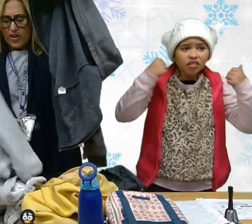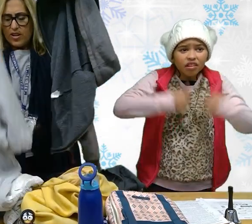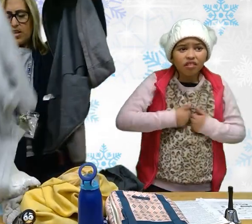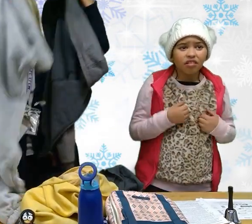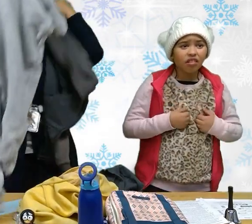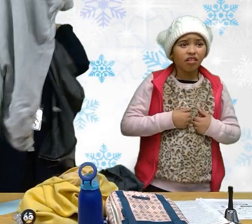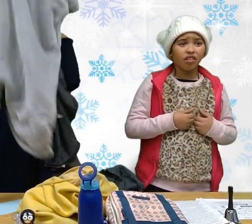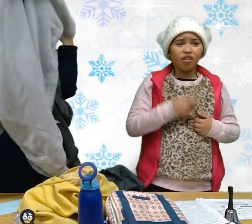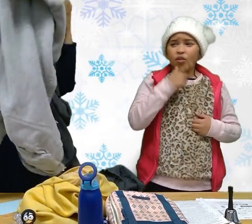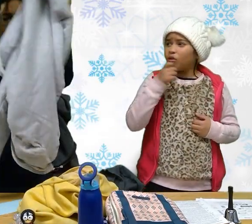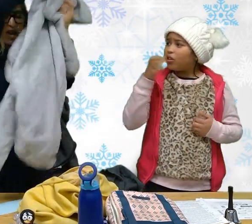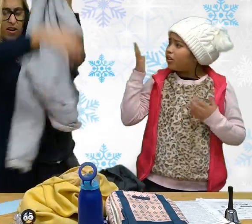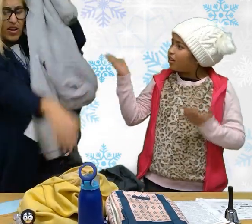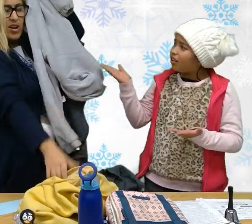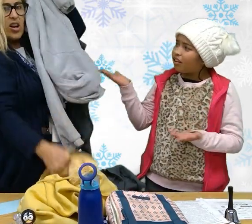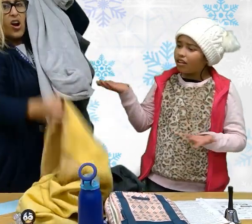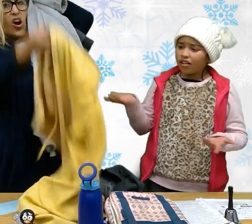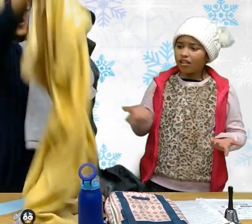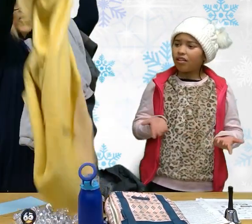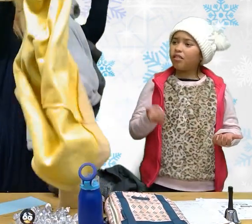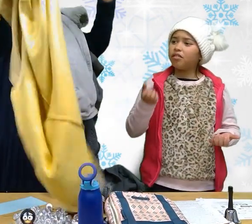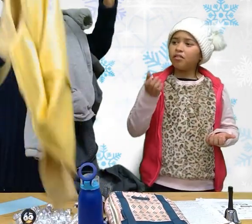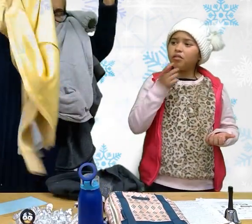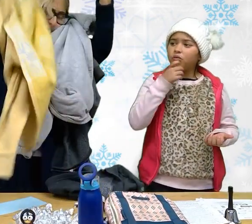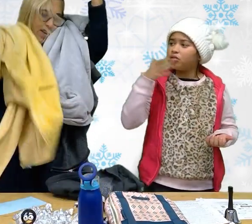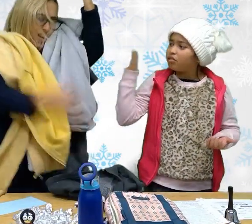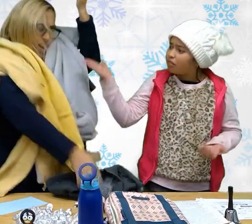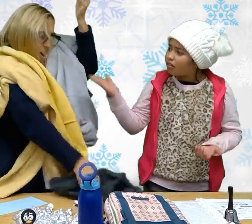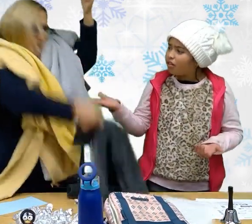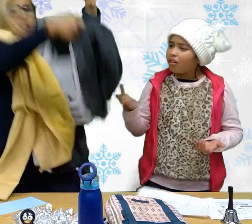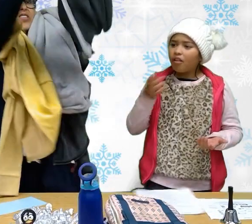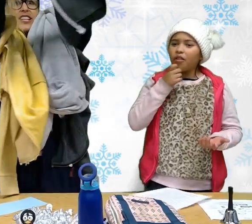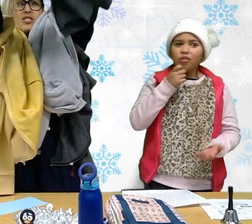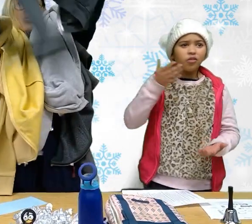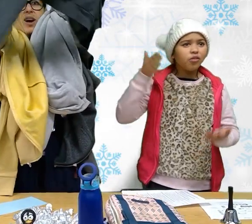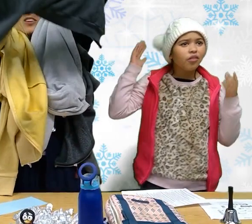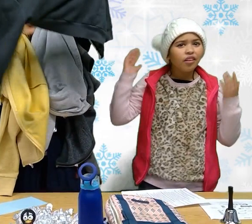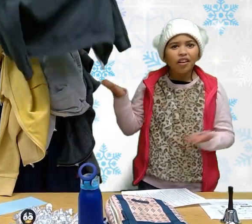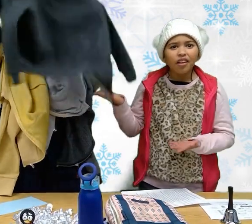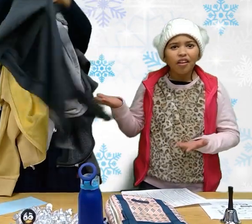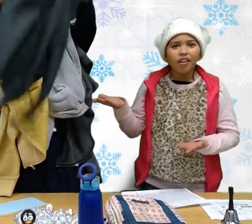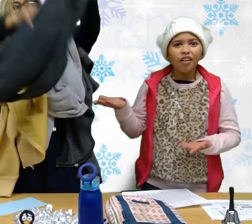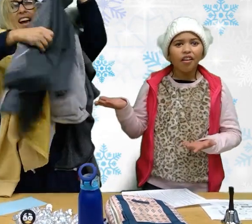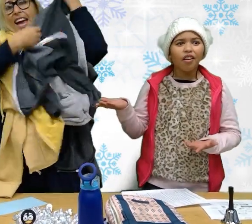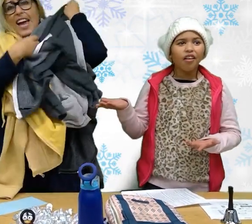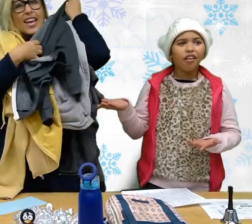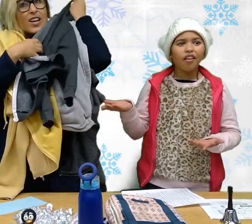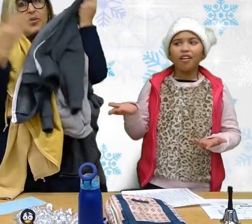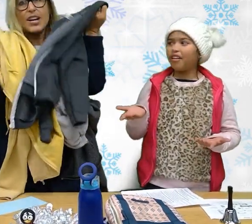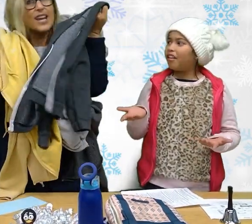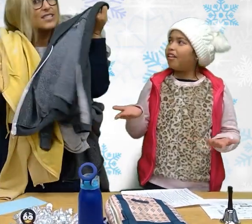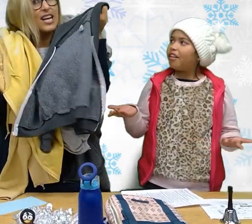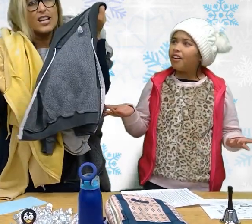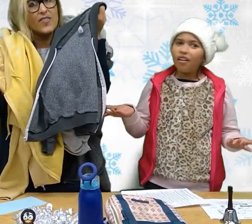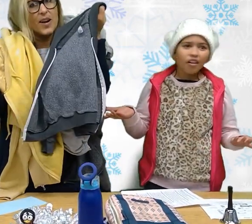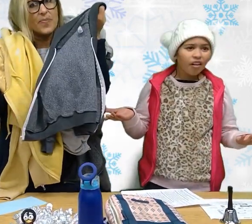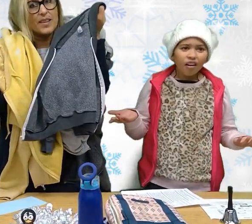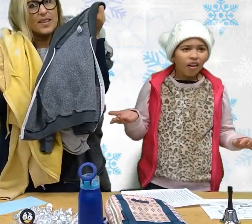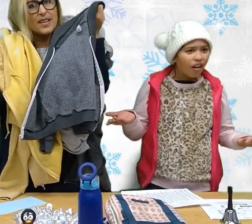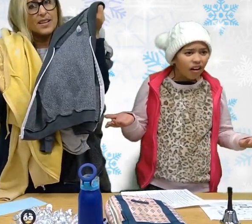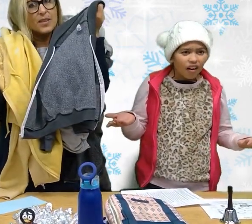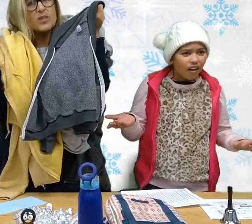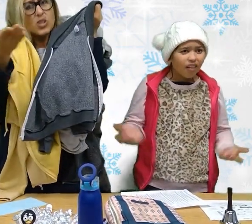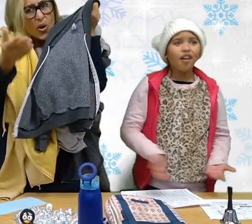sweater. Or this sweater. Or this sweater. Or this sweater. Hey, we got a ton of them.